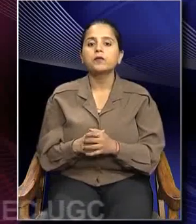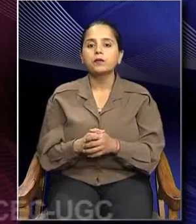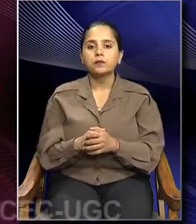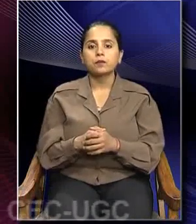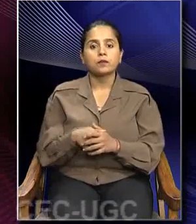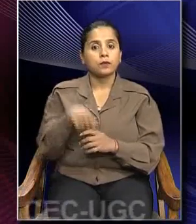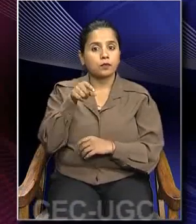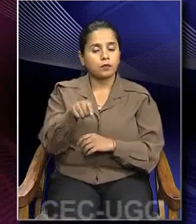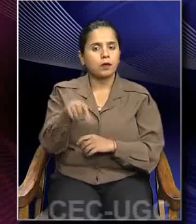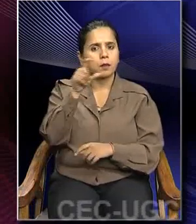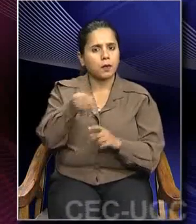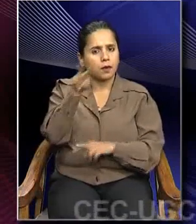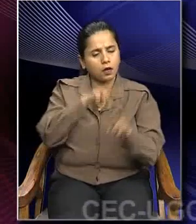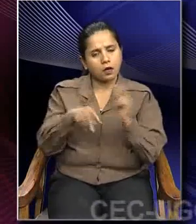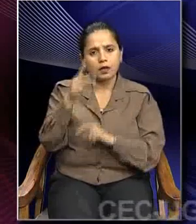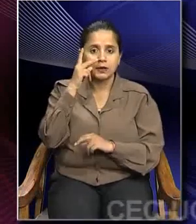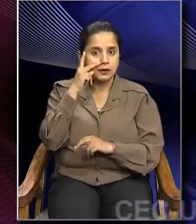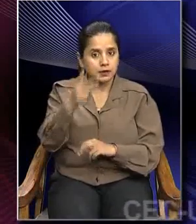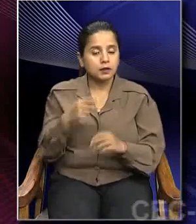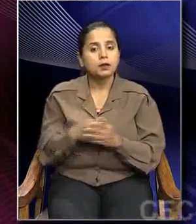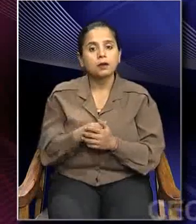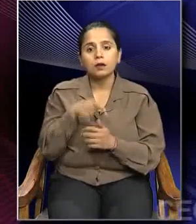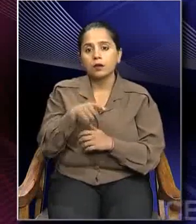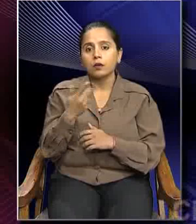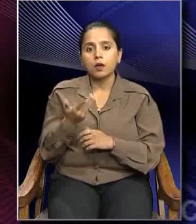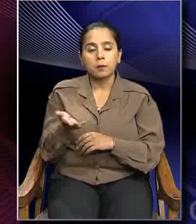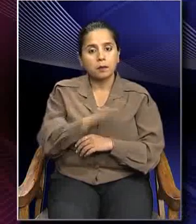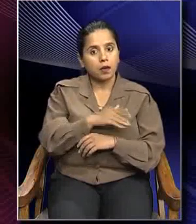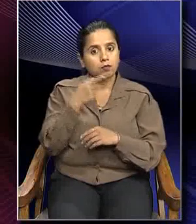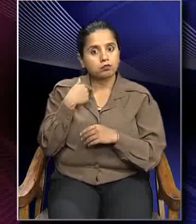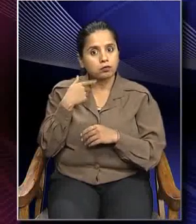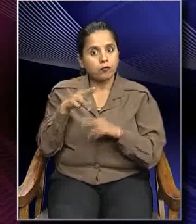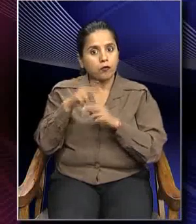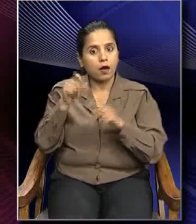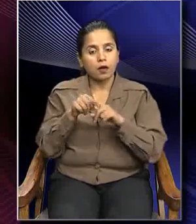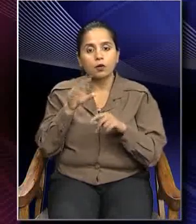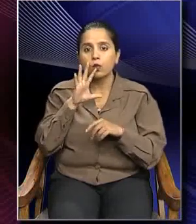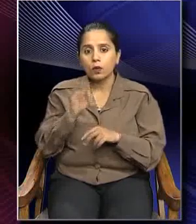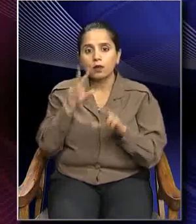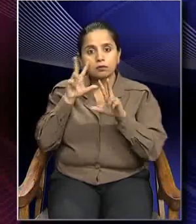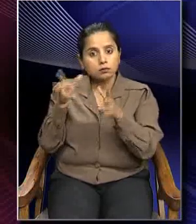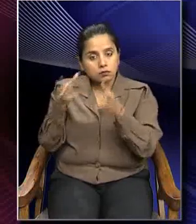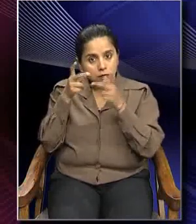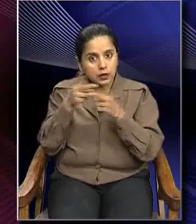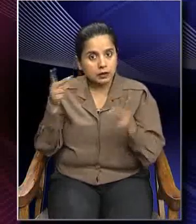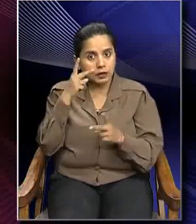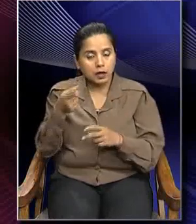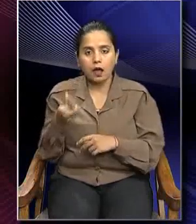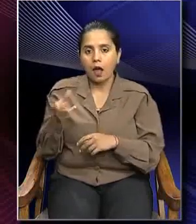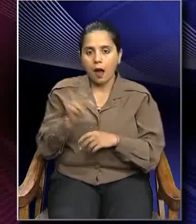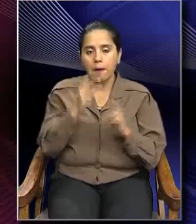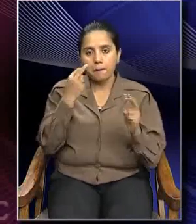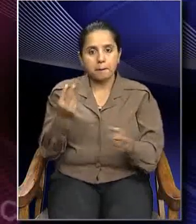It is the assumption of an unperceived fact in order to